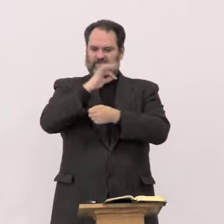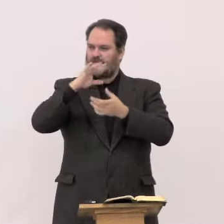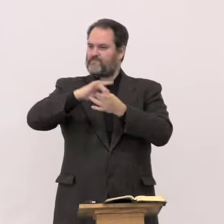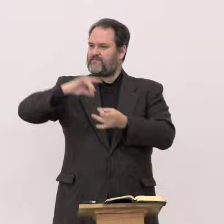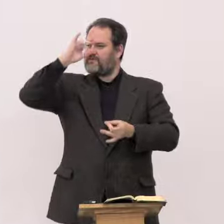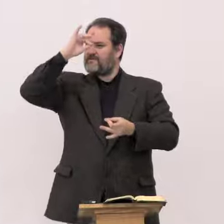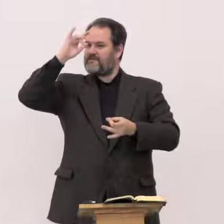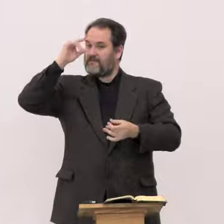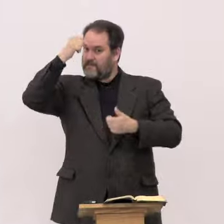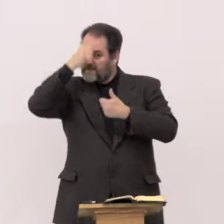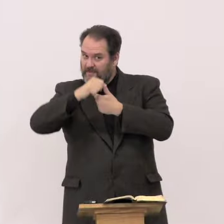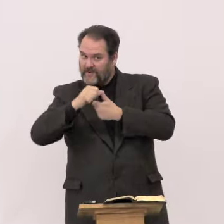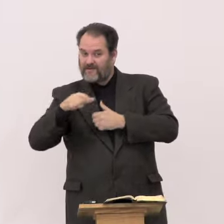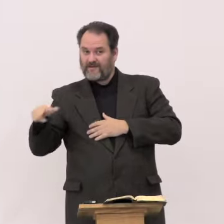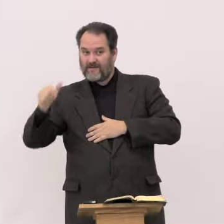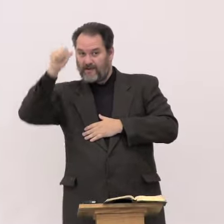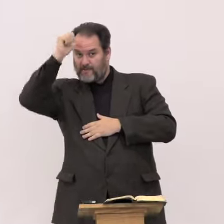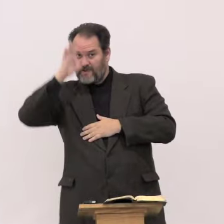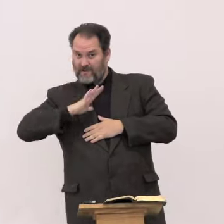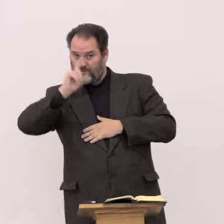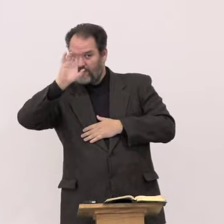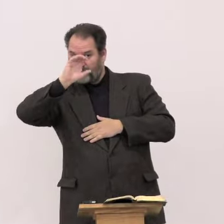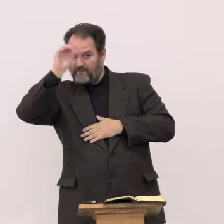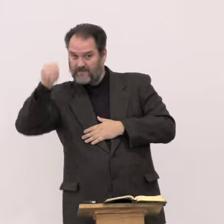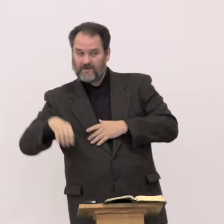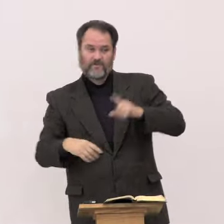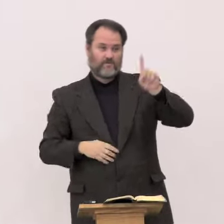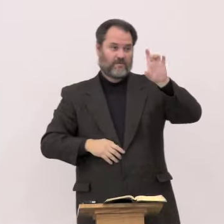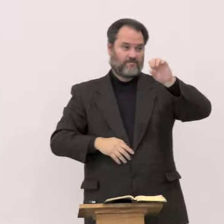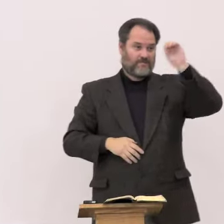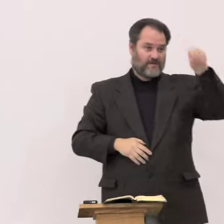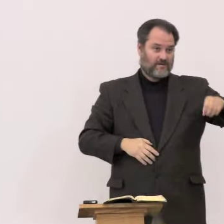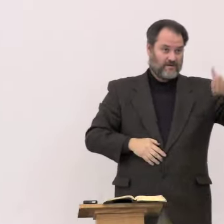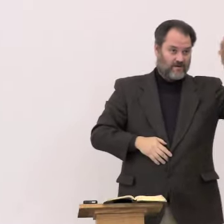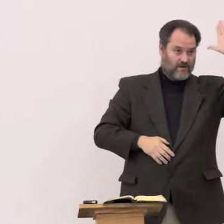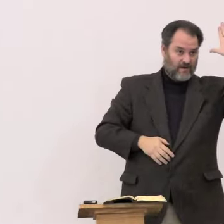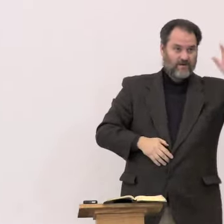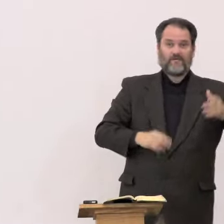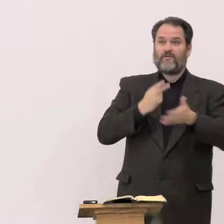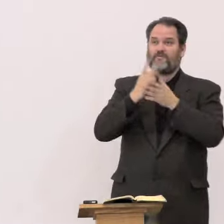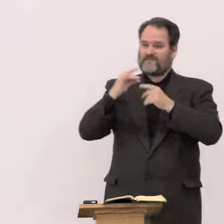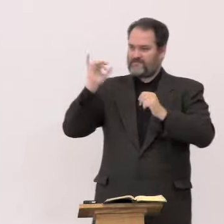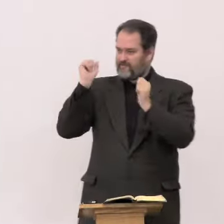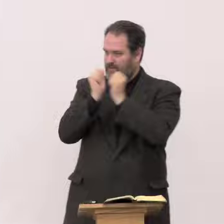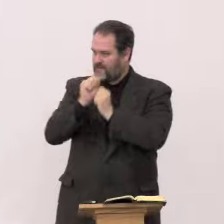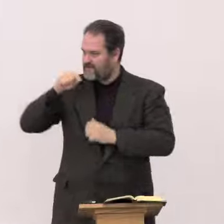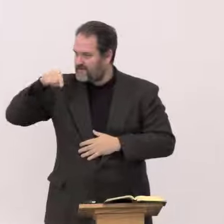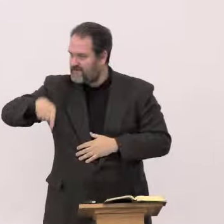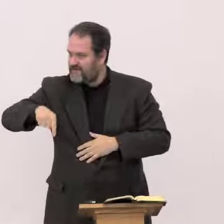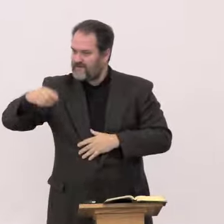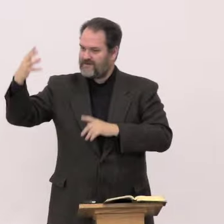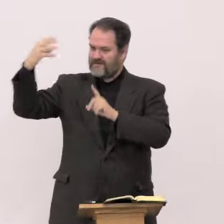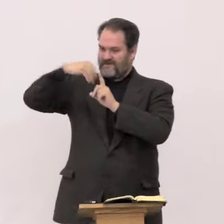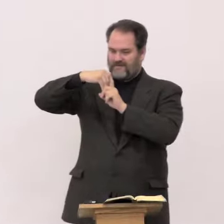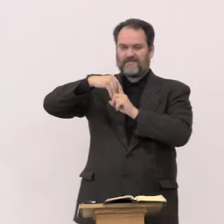How he resisted temptation because he had the Holy Spirit in him. because he